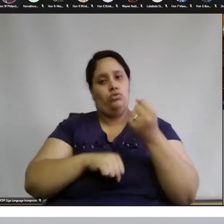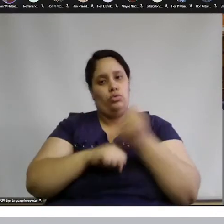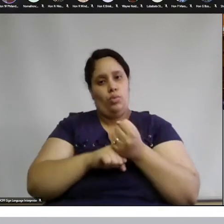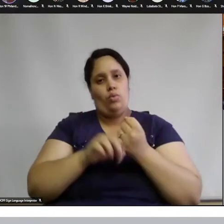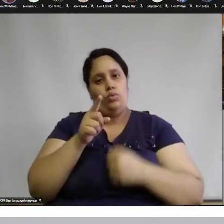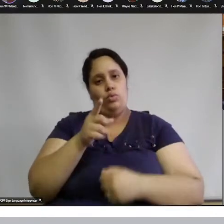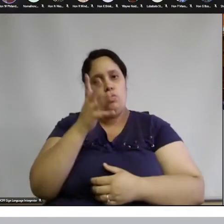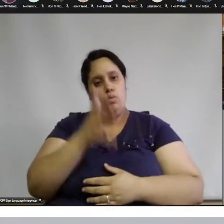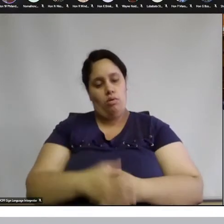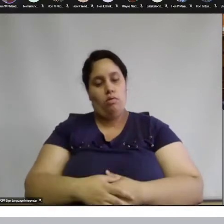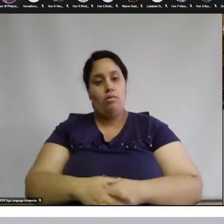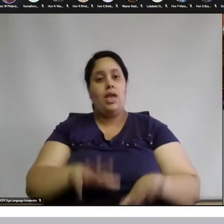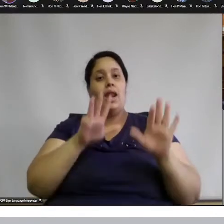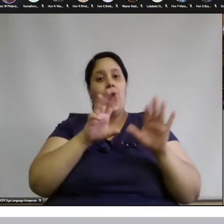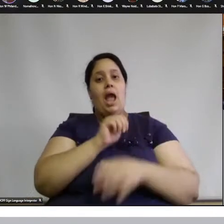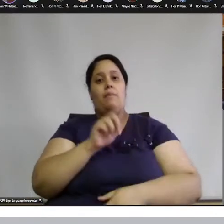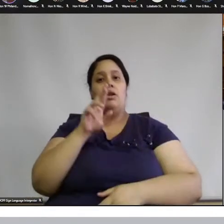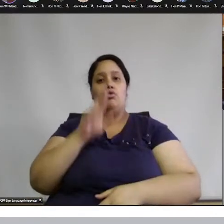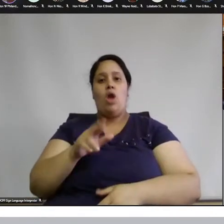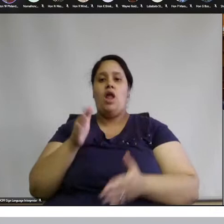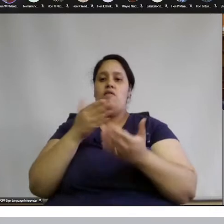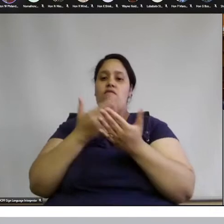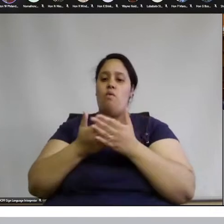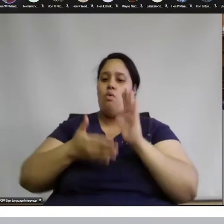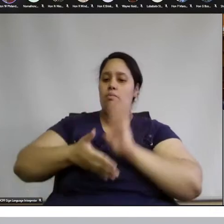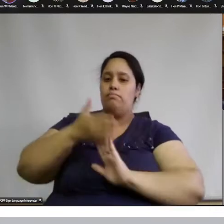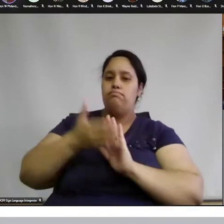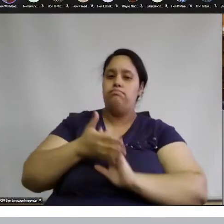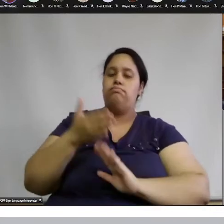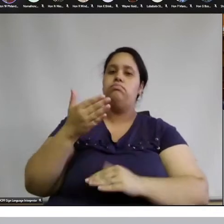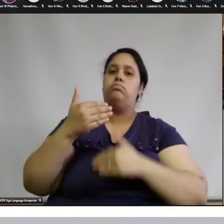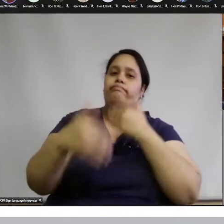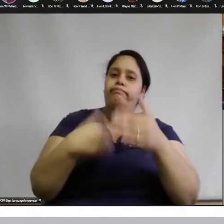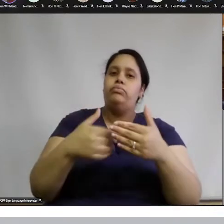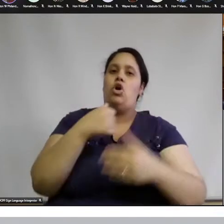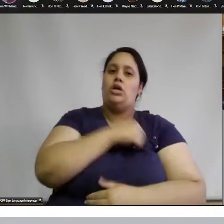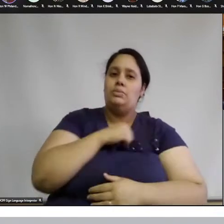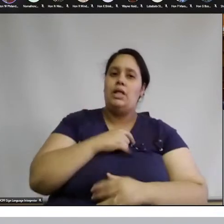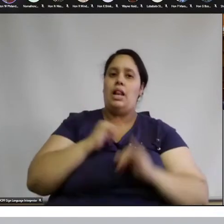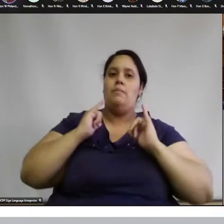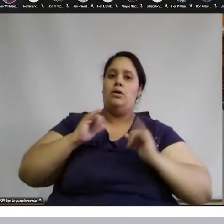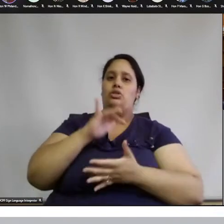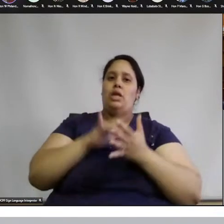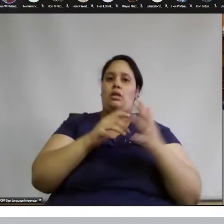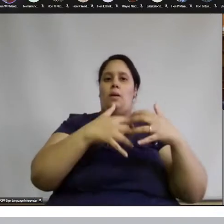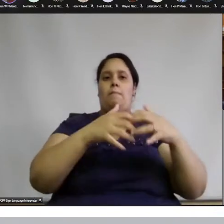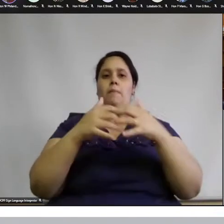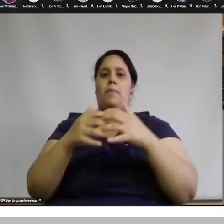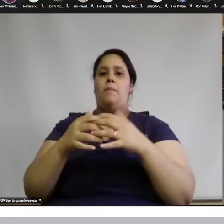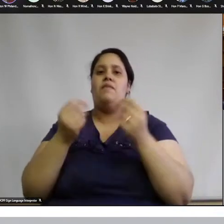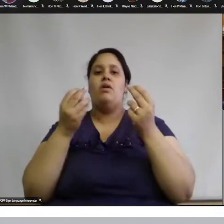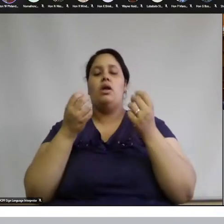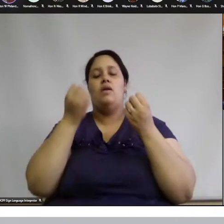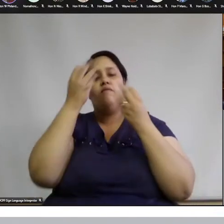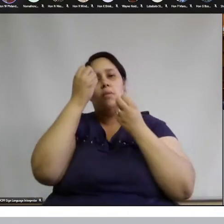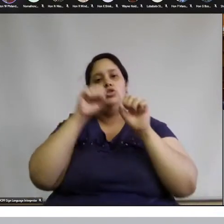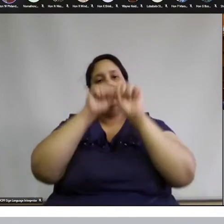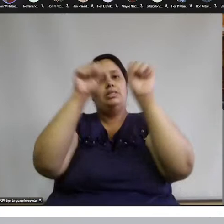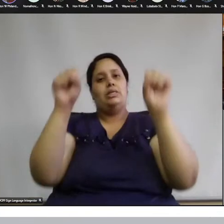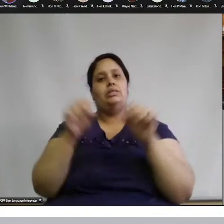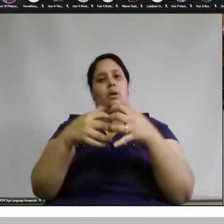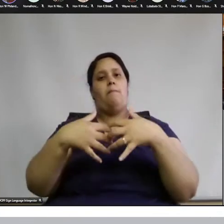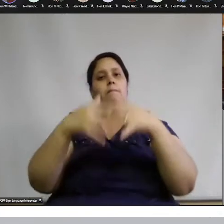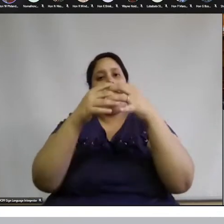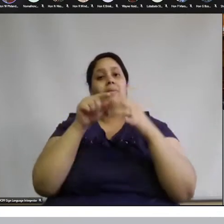million rand for the acceleration of the implementation of the hospital and emergency center tracking information system, which is